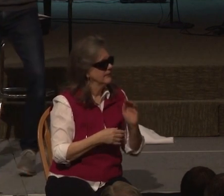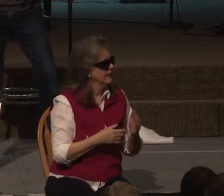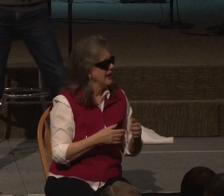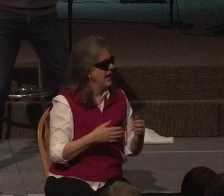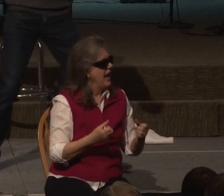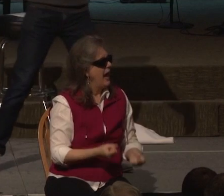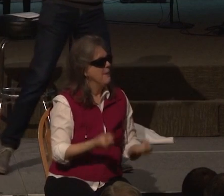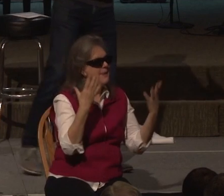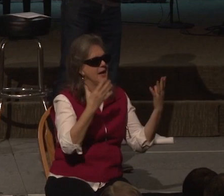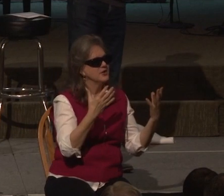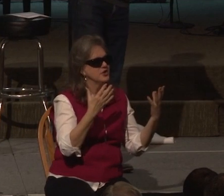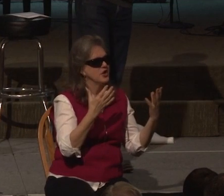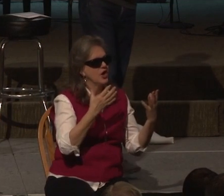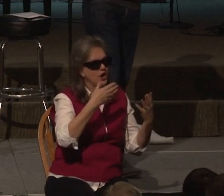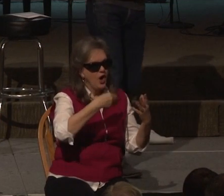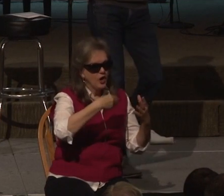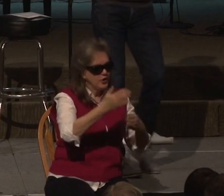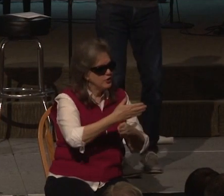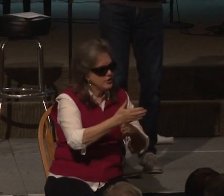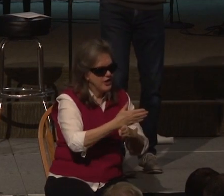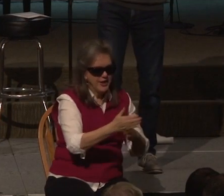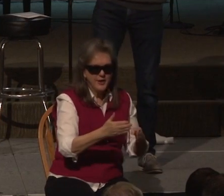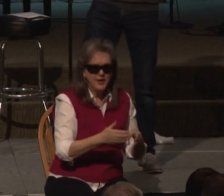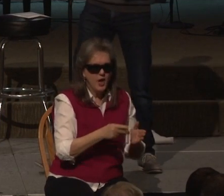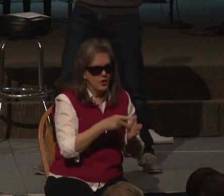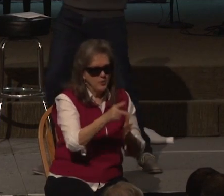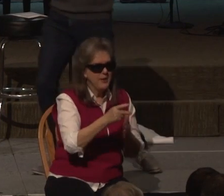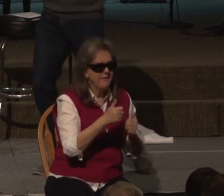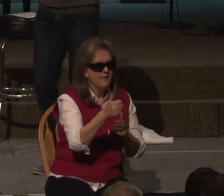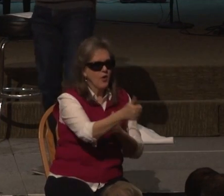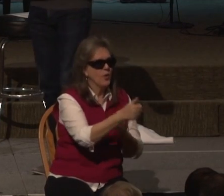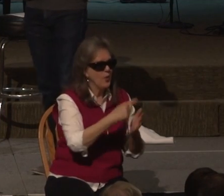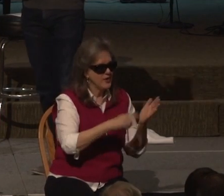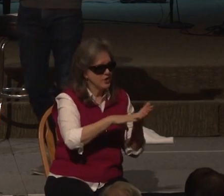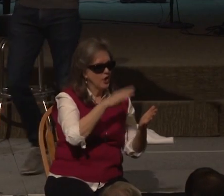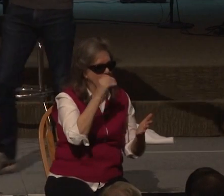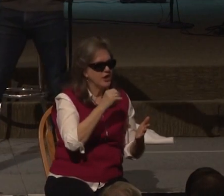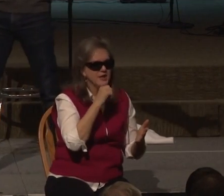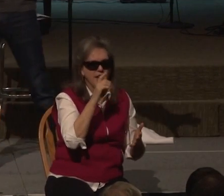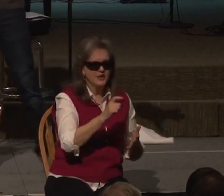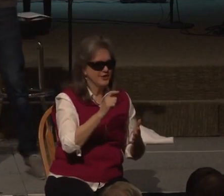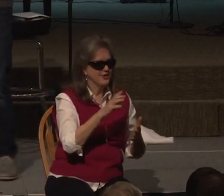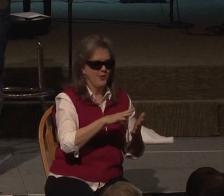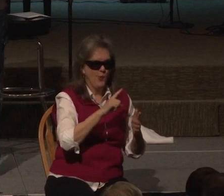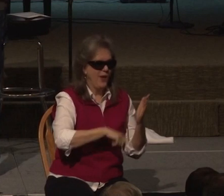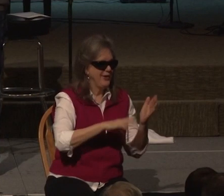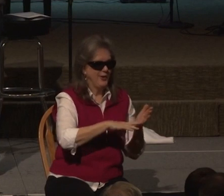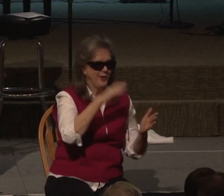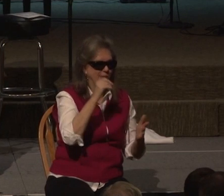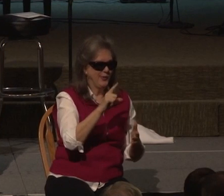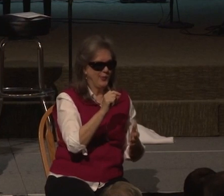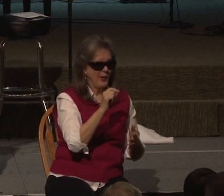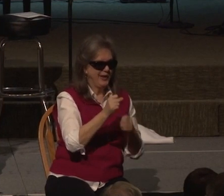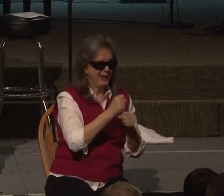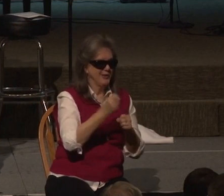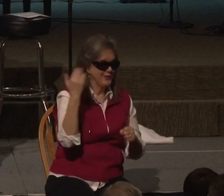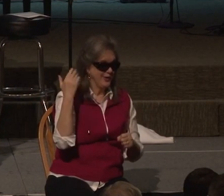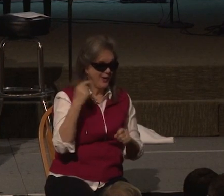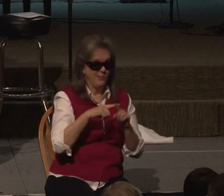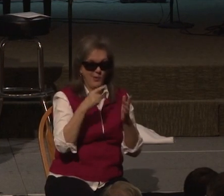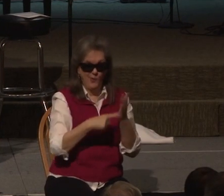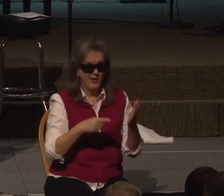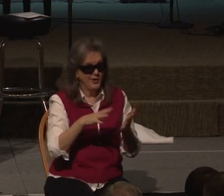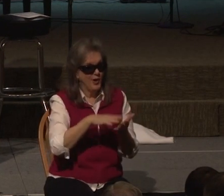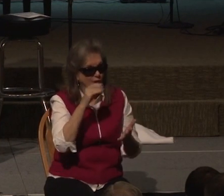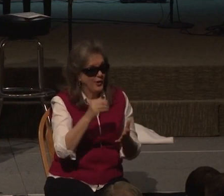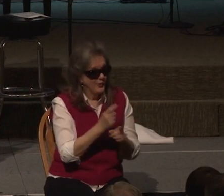How much are you passing along? How much are you paying it forward, what you are learning? Not just what you learned 20 years ago, but what you're learning right